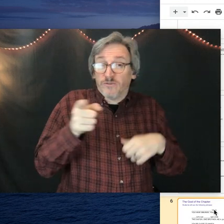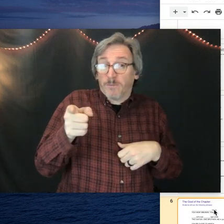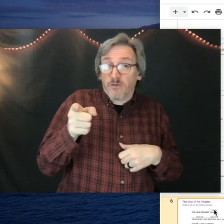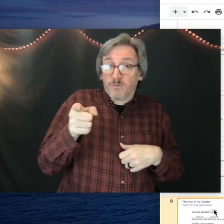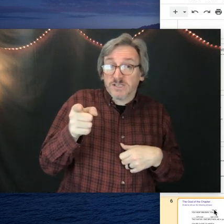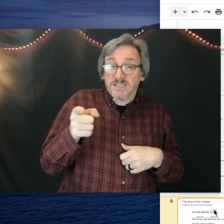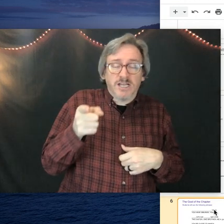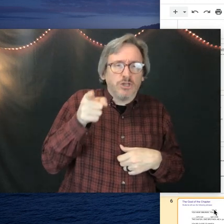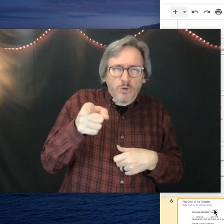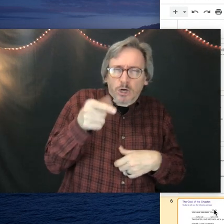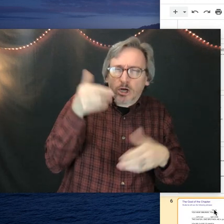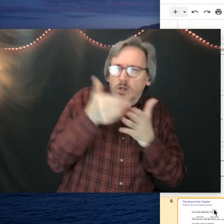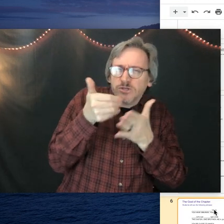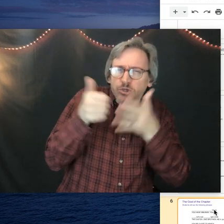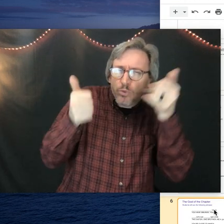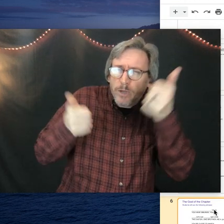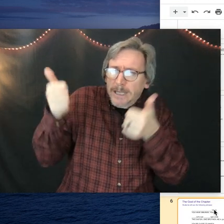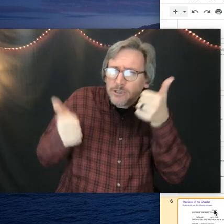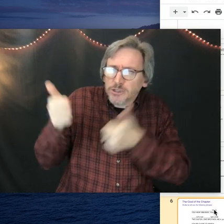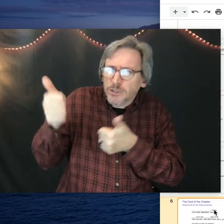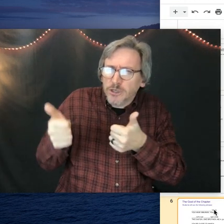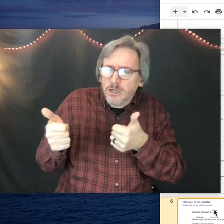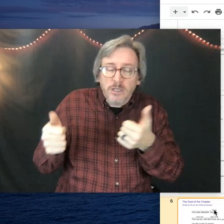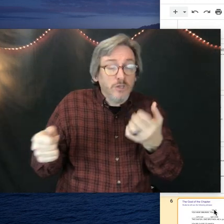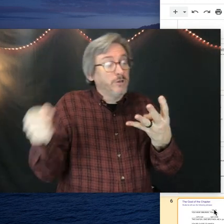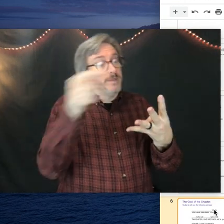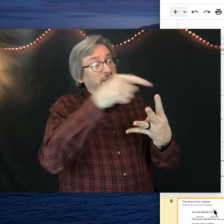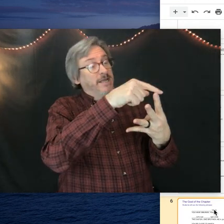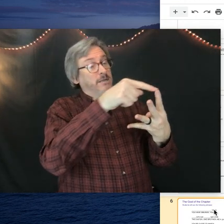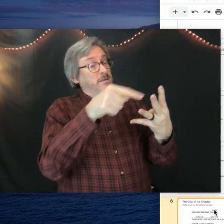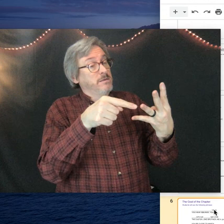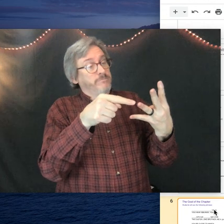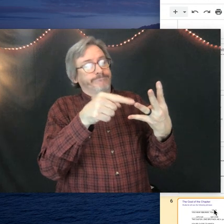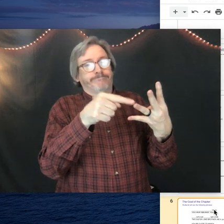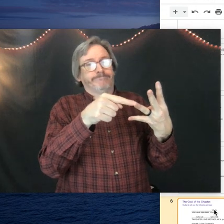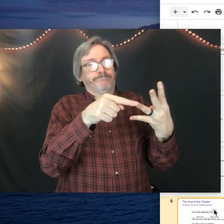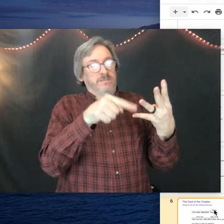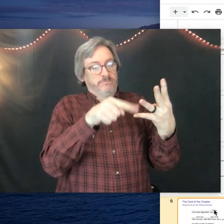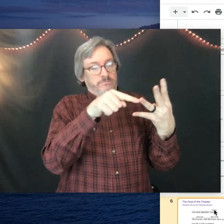So if the other person said you are close to which, you could be like,